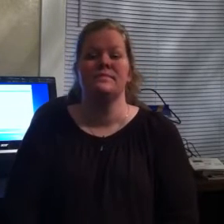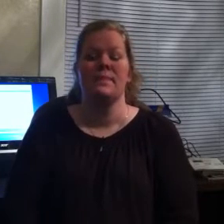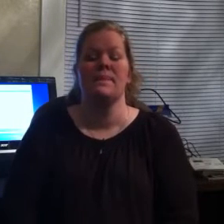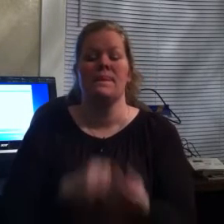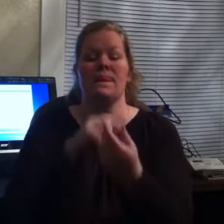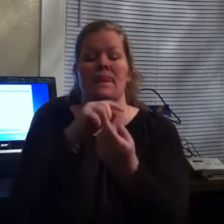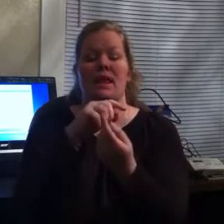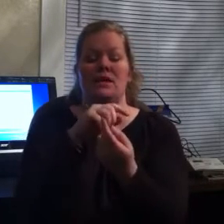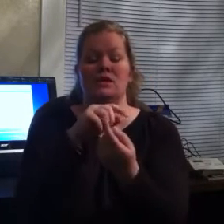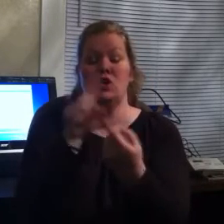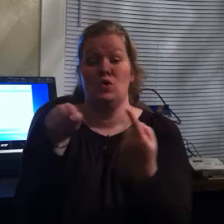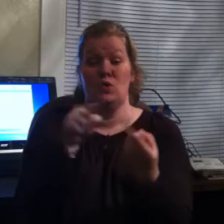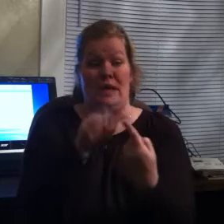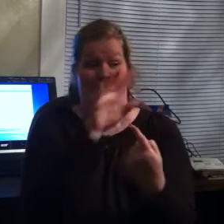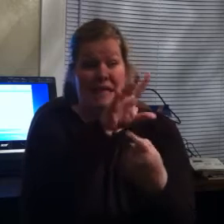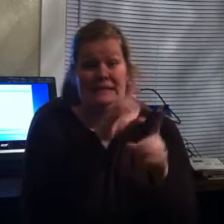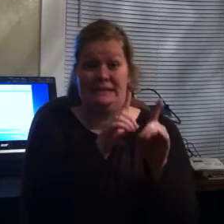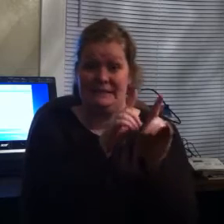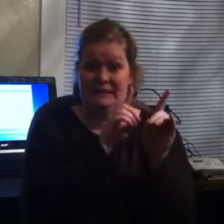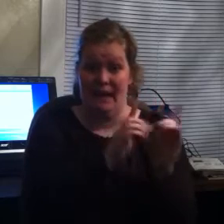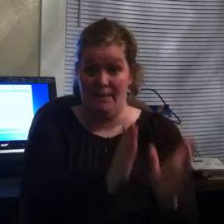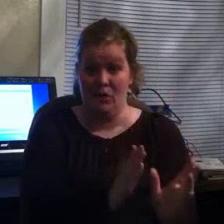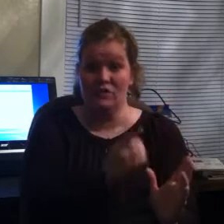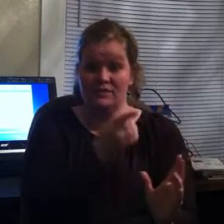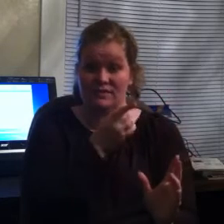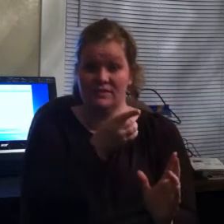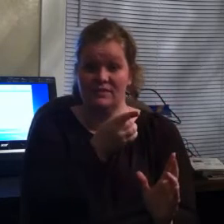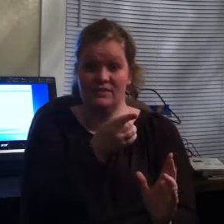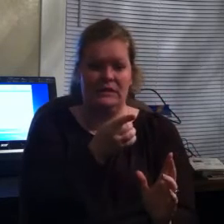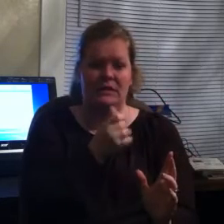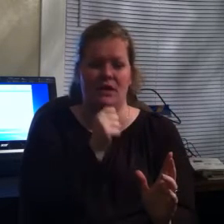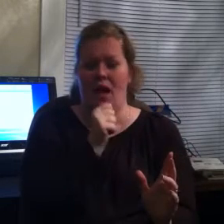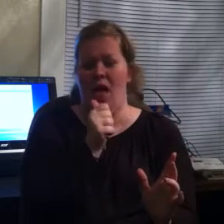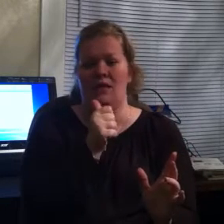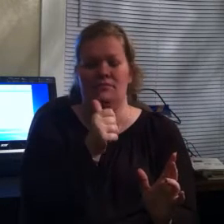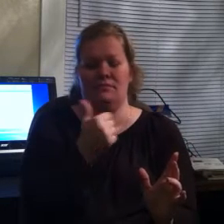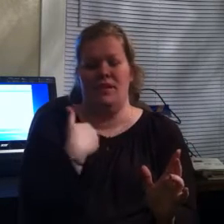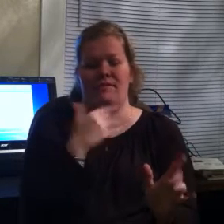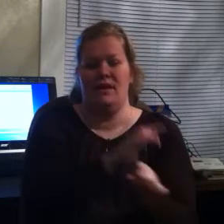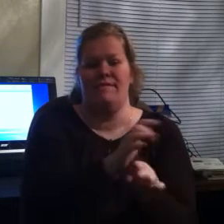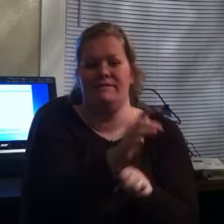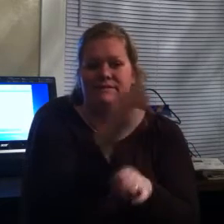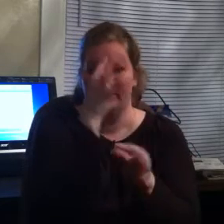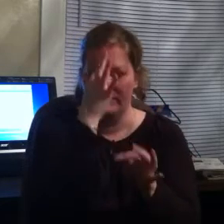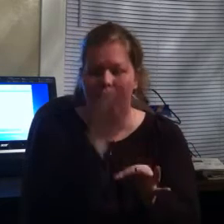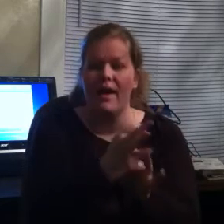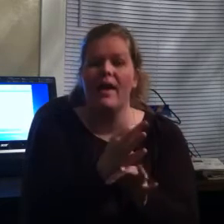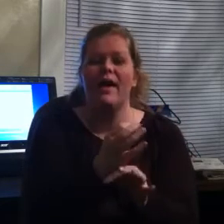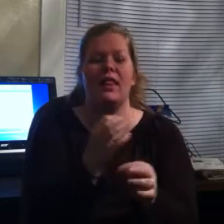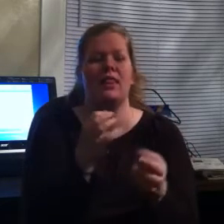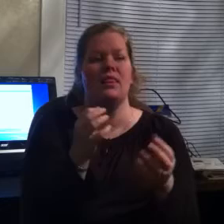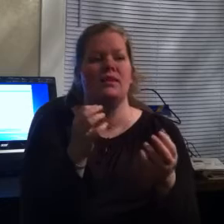When his own disciples didn't have enough faith or did something